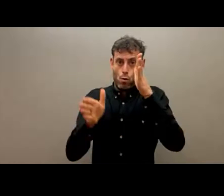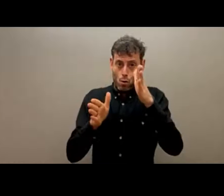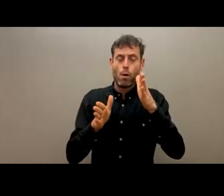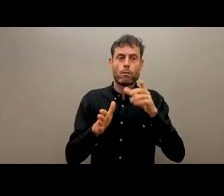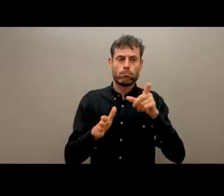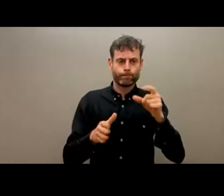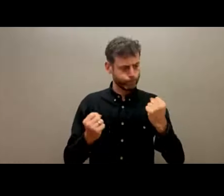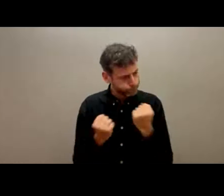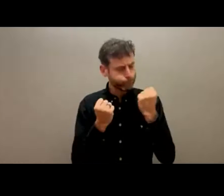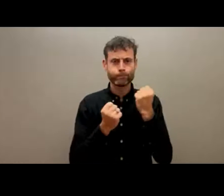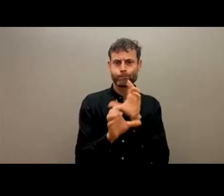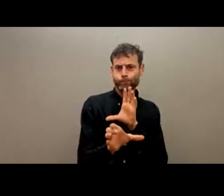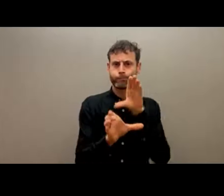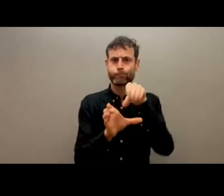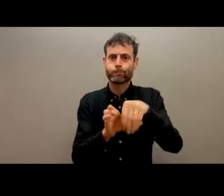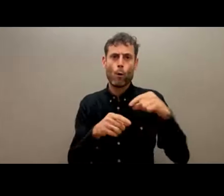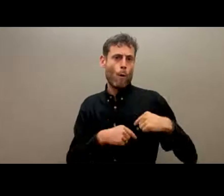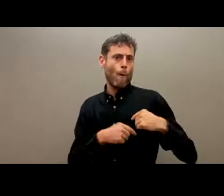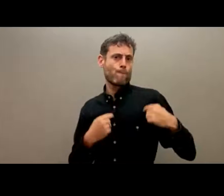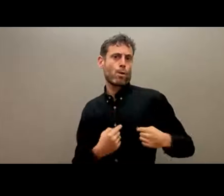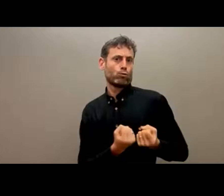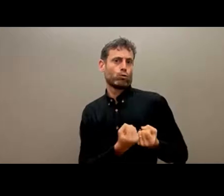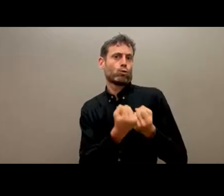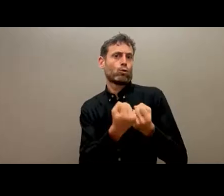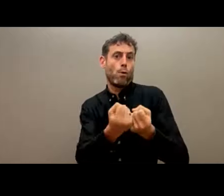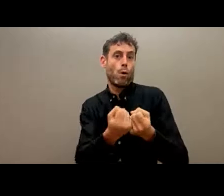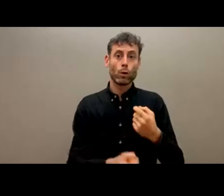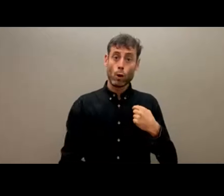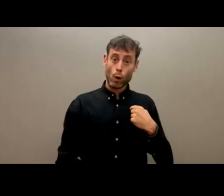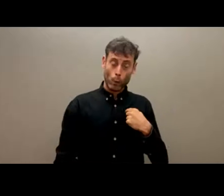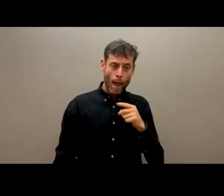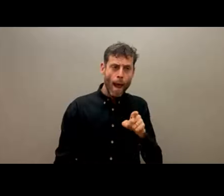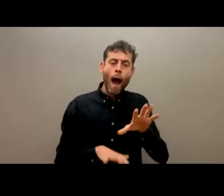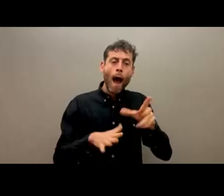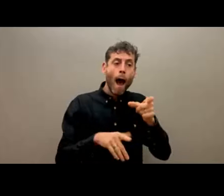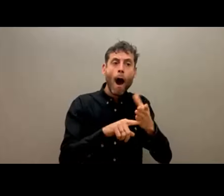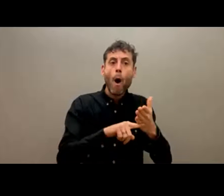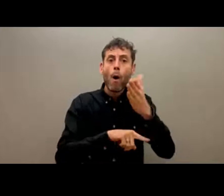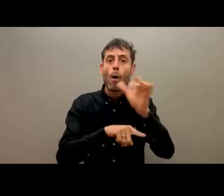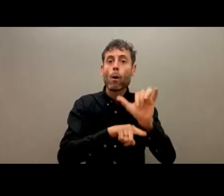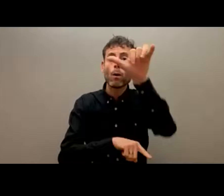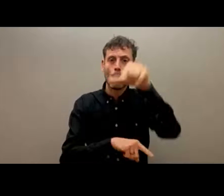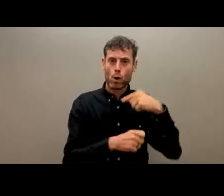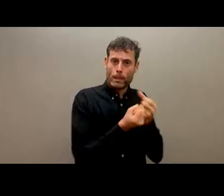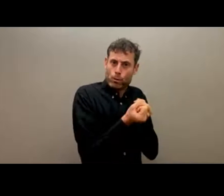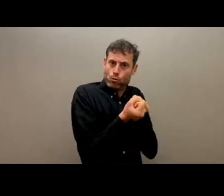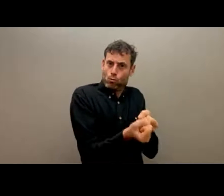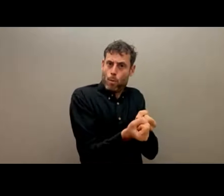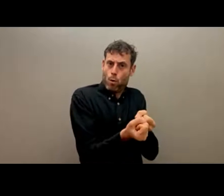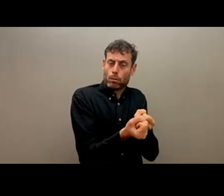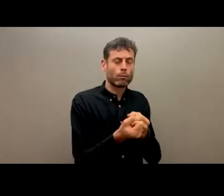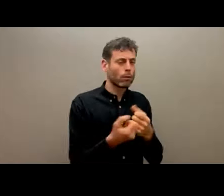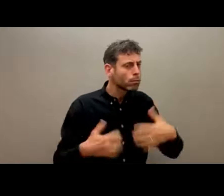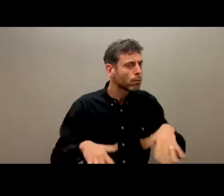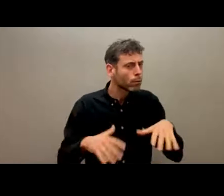you consider the size of this country. But I suppose we have been questioning as Comhlámh, and we have been prompting